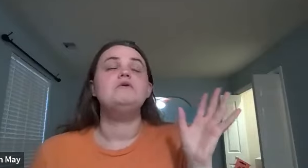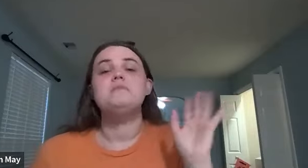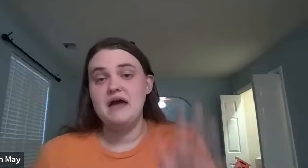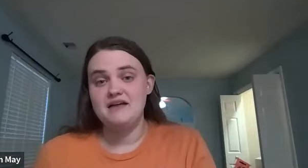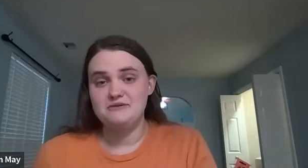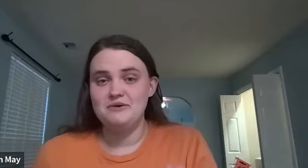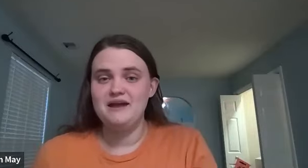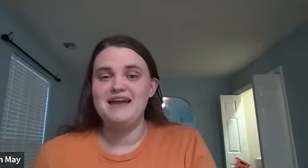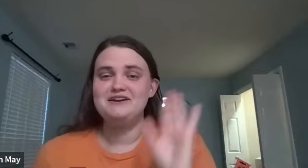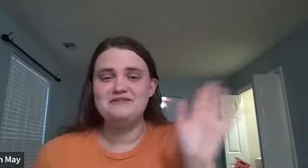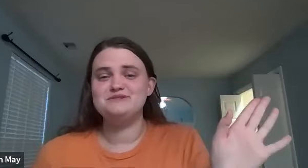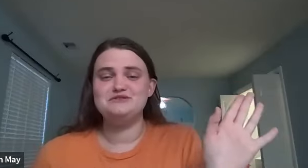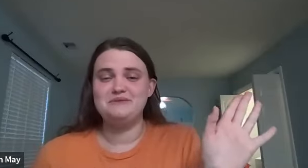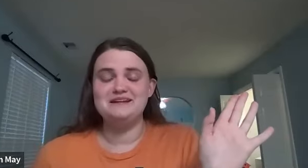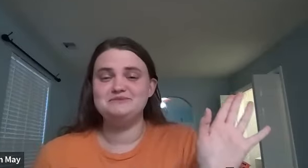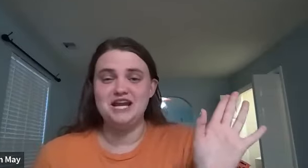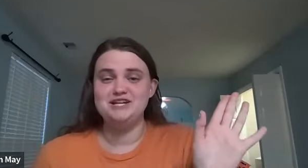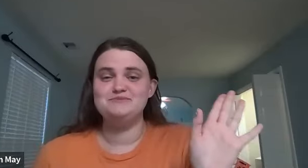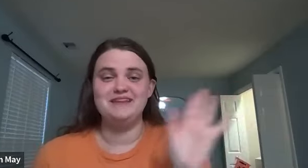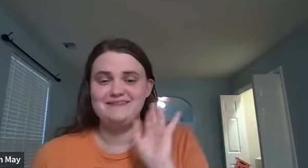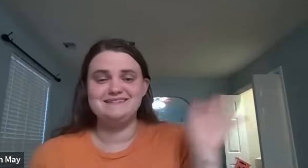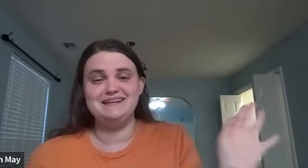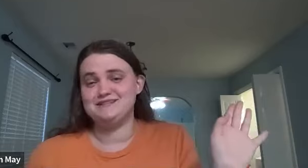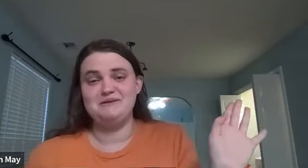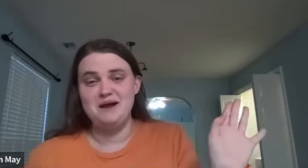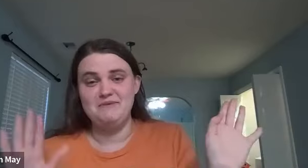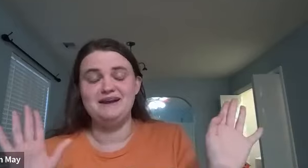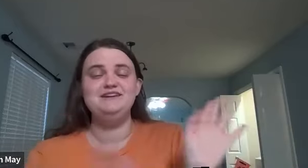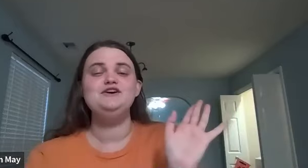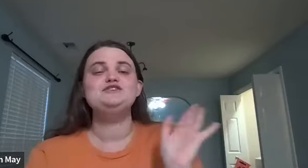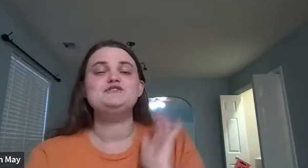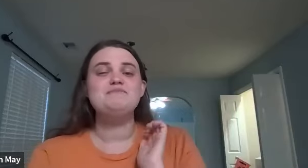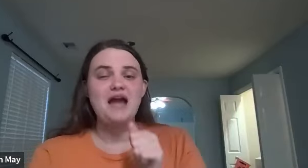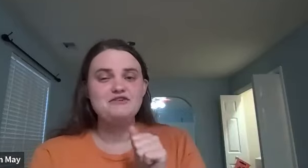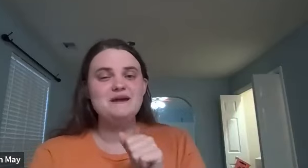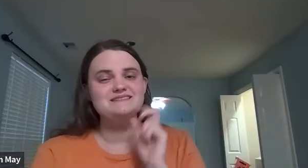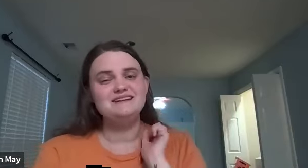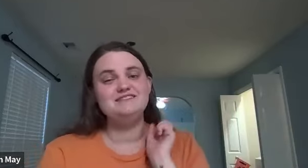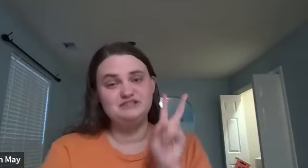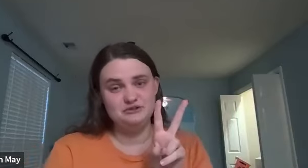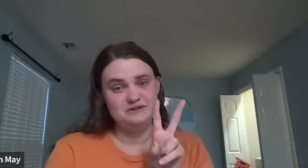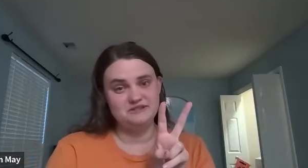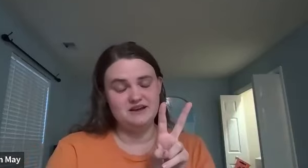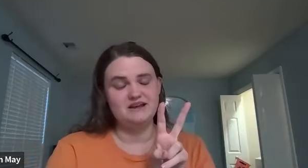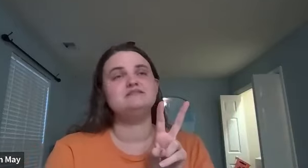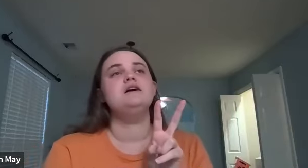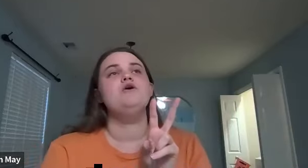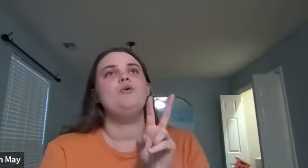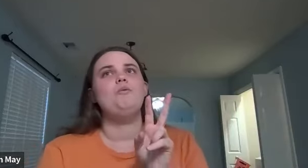the bathroom. Okay. I know that was just a random change, but like that's the next one in my mind. So the bathroom has technically 2 different signs.